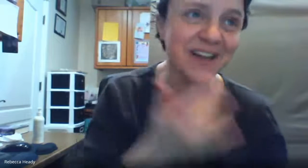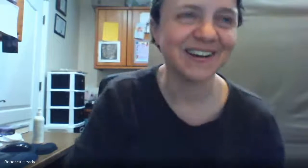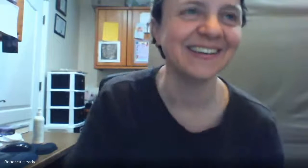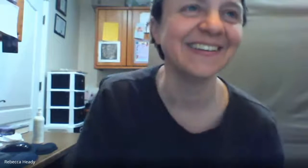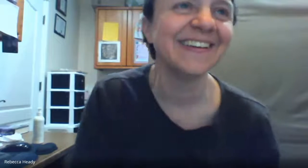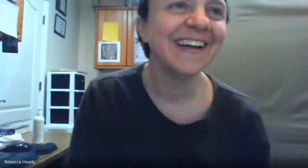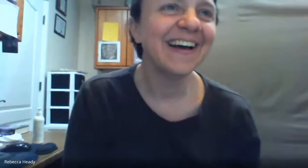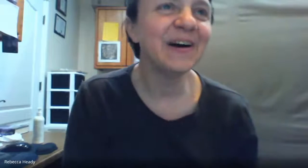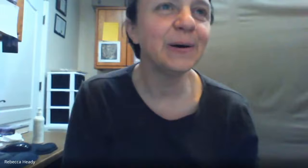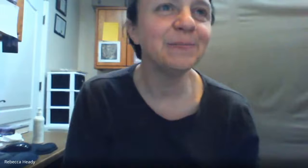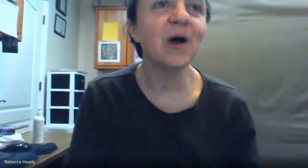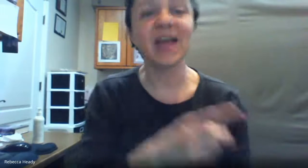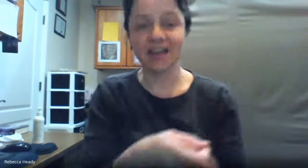favorite. Okay.